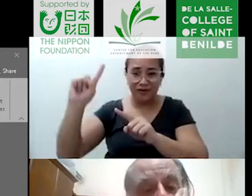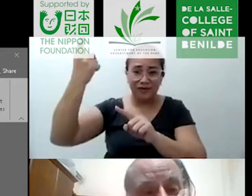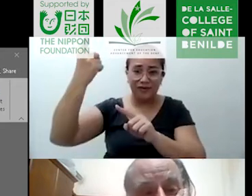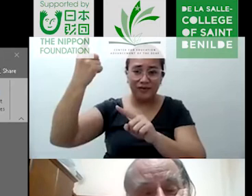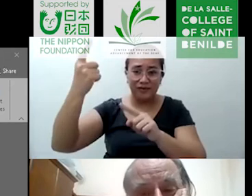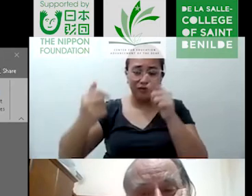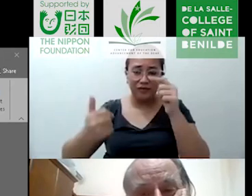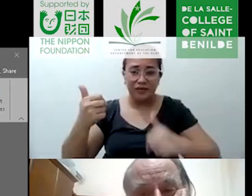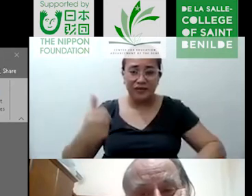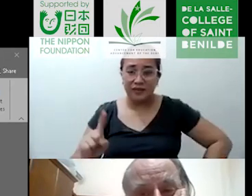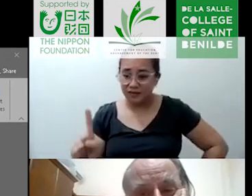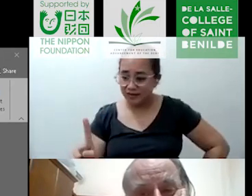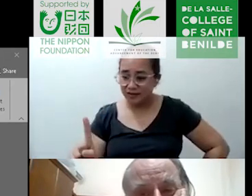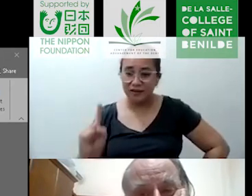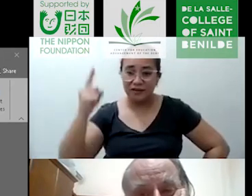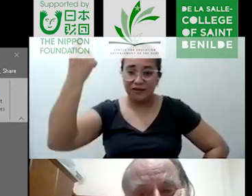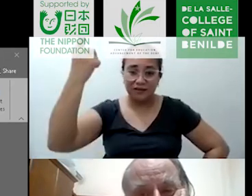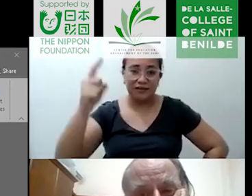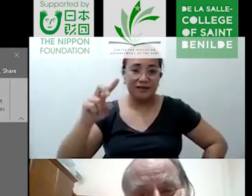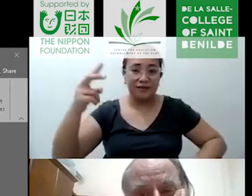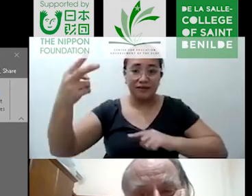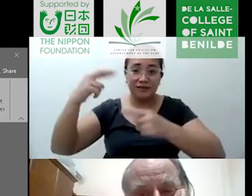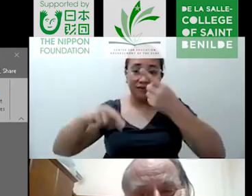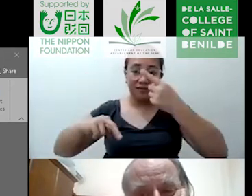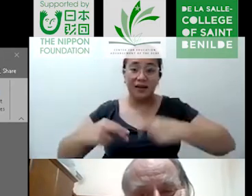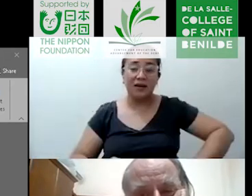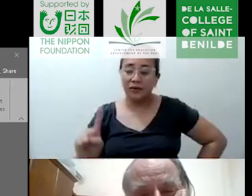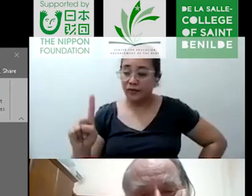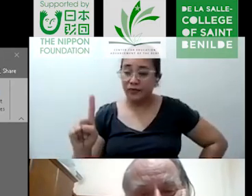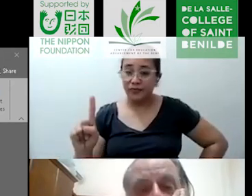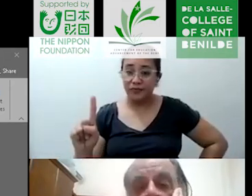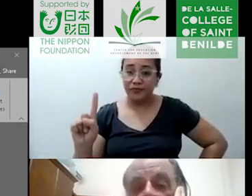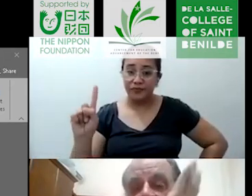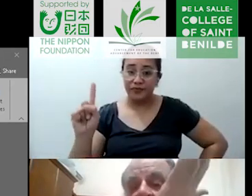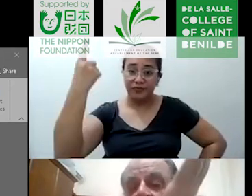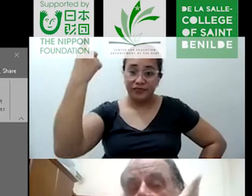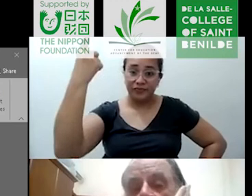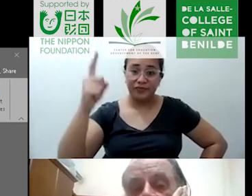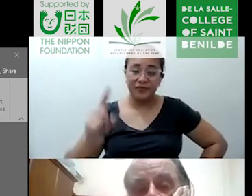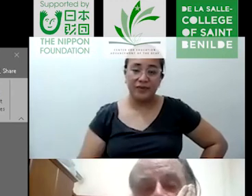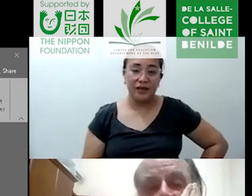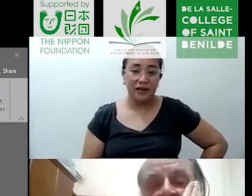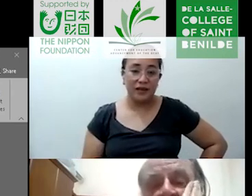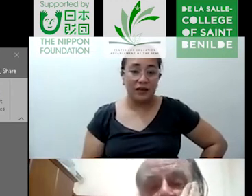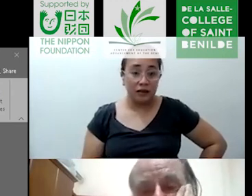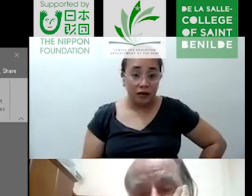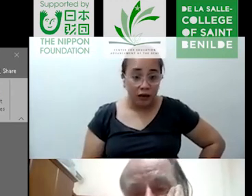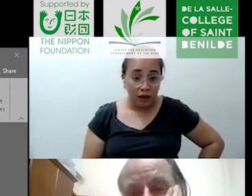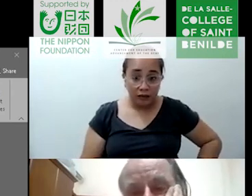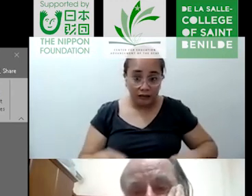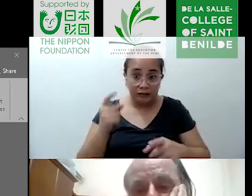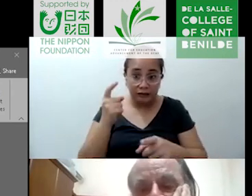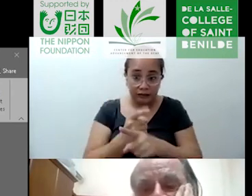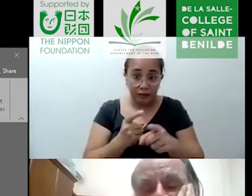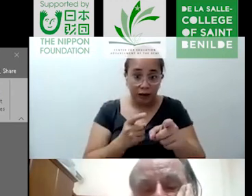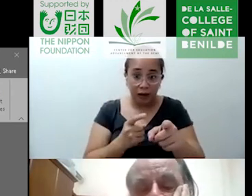So it should be switched then. First should be first. If that's the correct positioning,